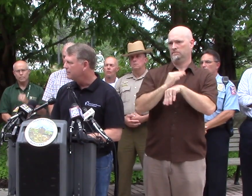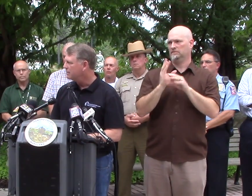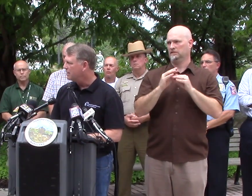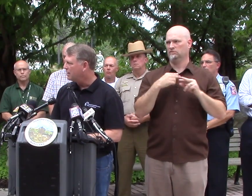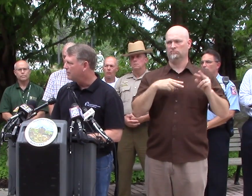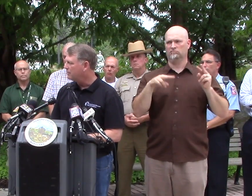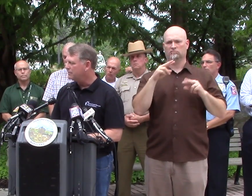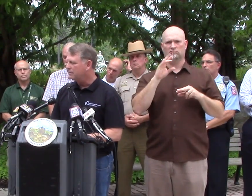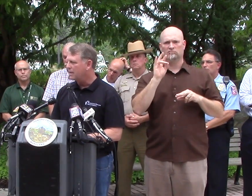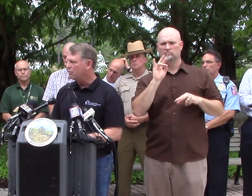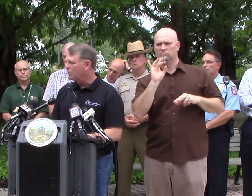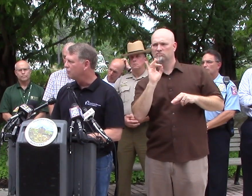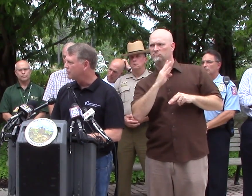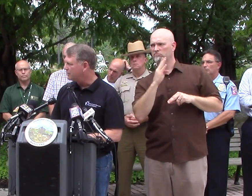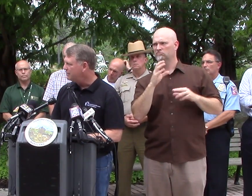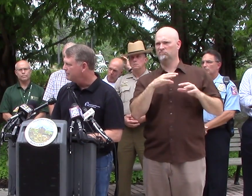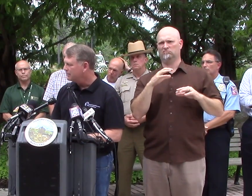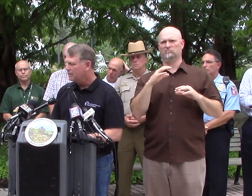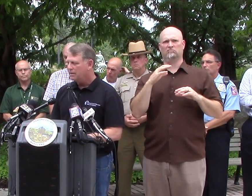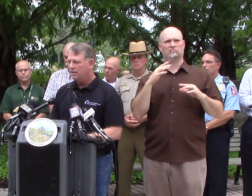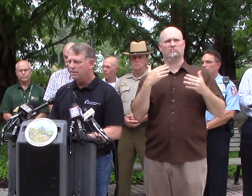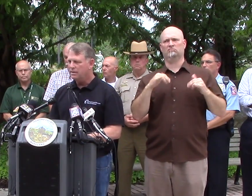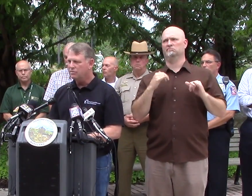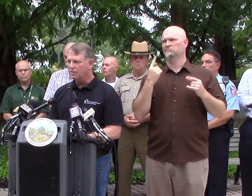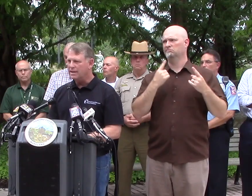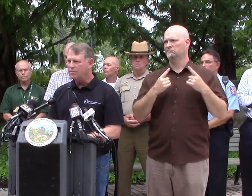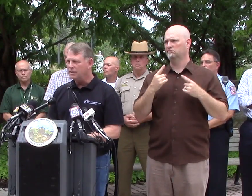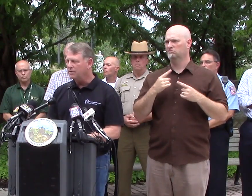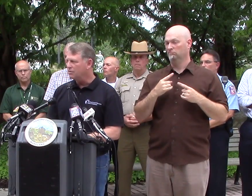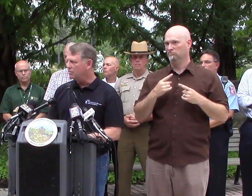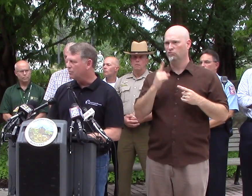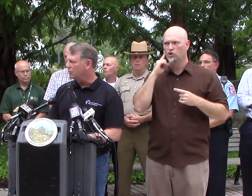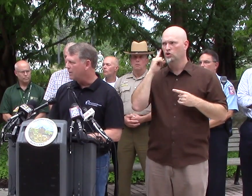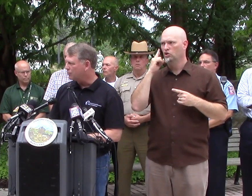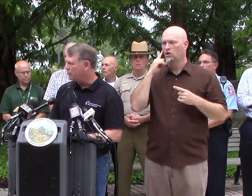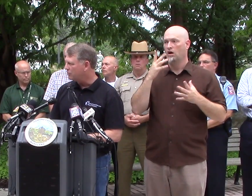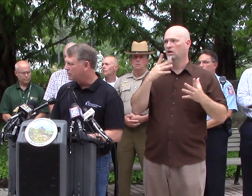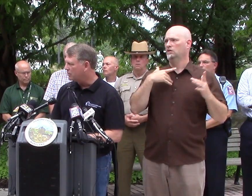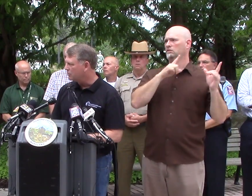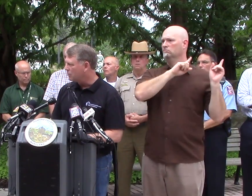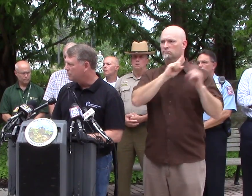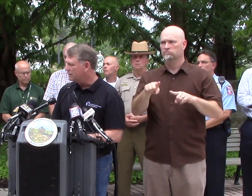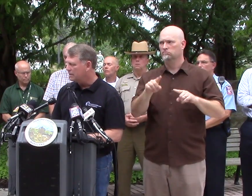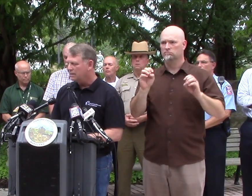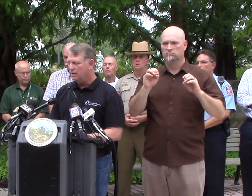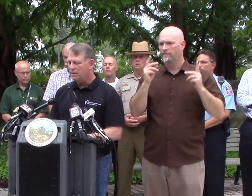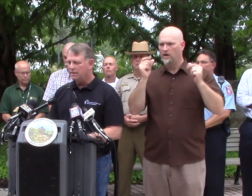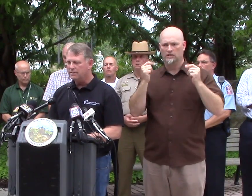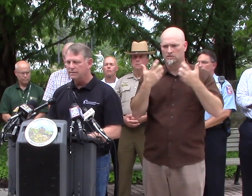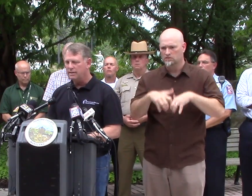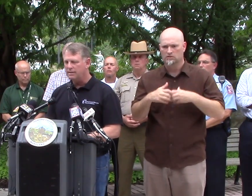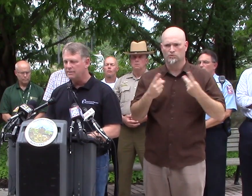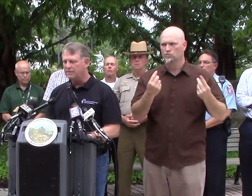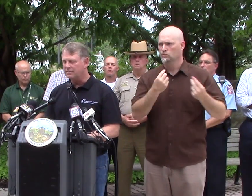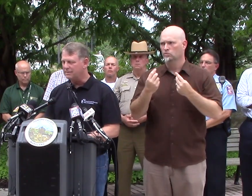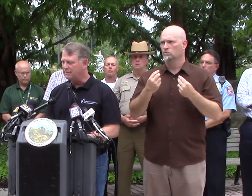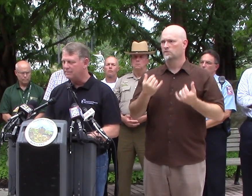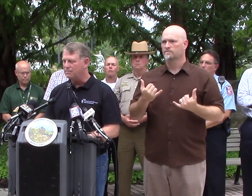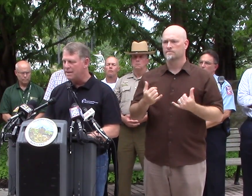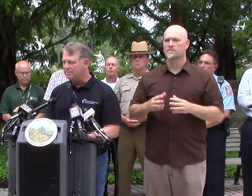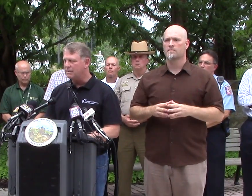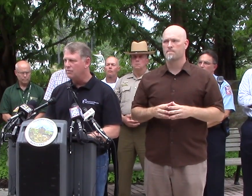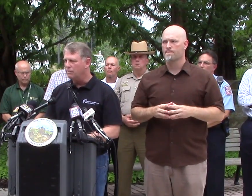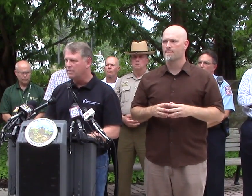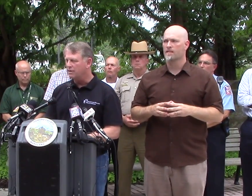o'clock, like what most of us did, and certainly came in here to the Emergency Operations Center that was opened. And